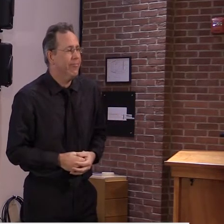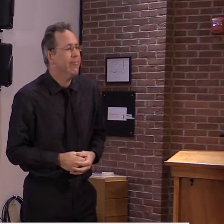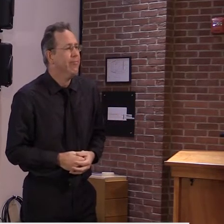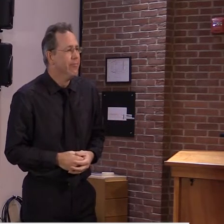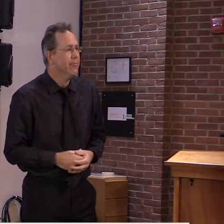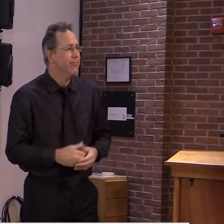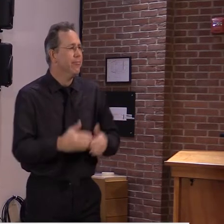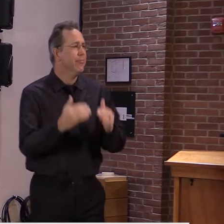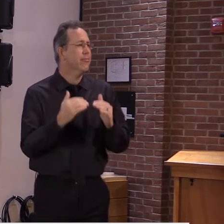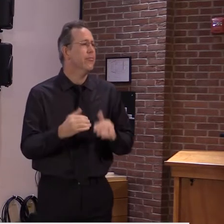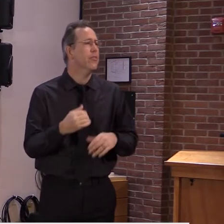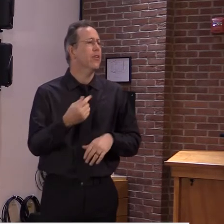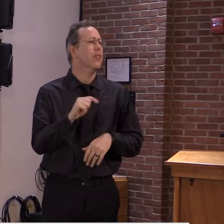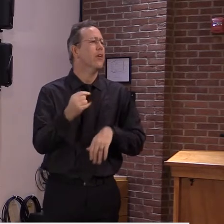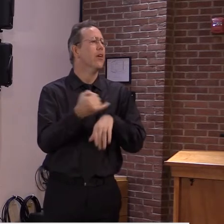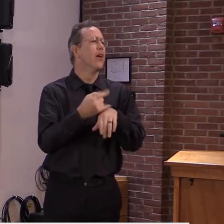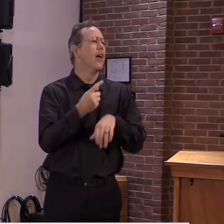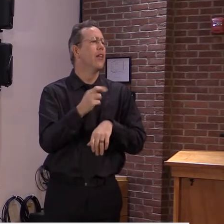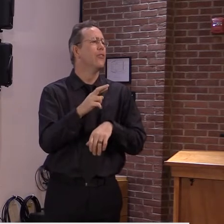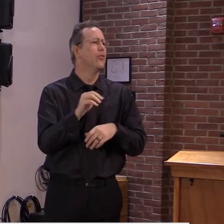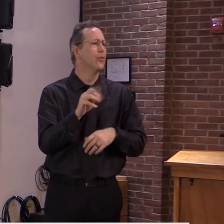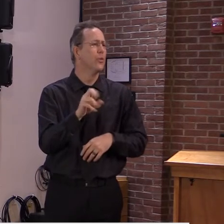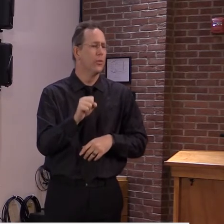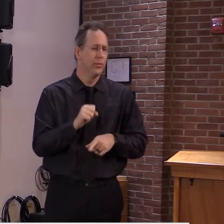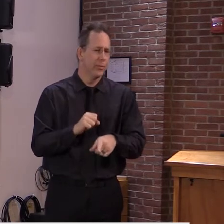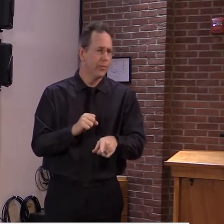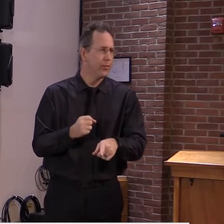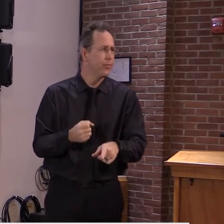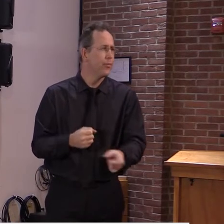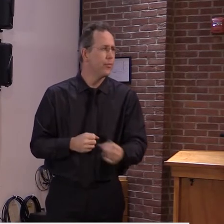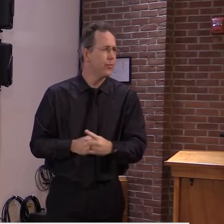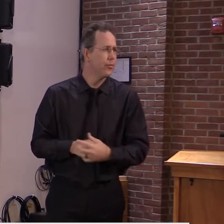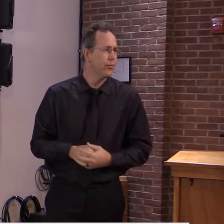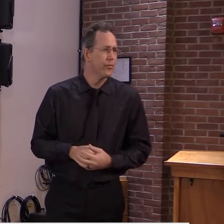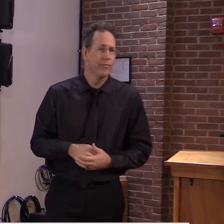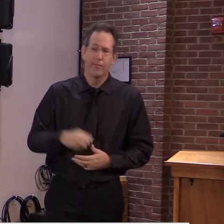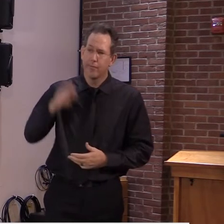Thanks, Rebecca. Merry Christmas, Governor. Thank you.